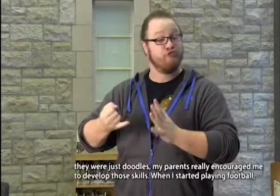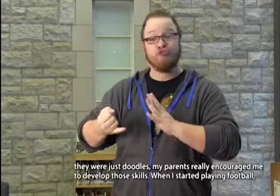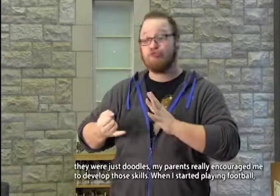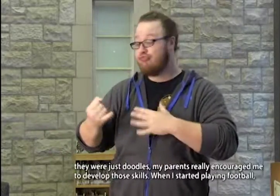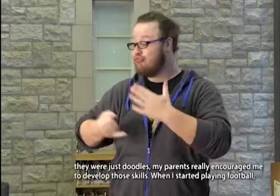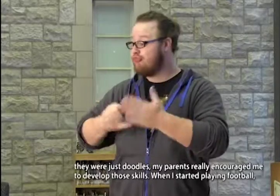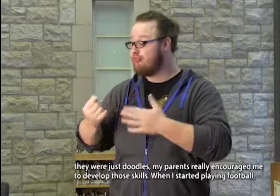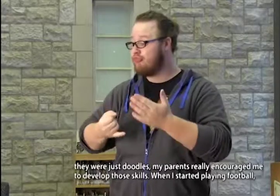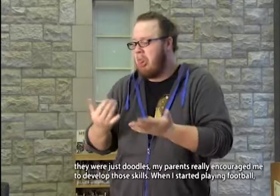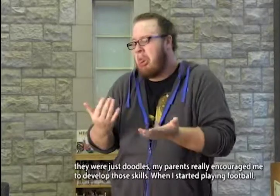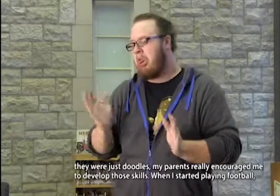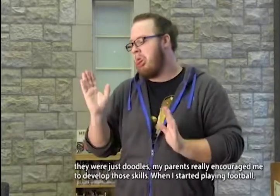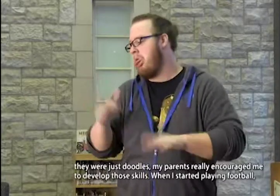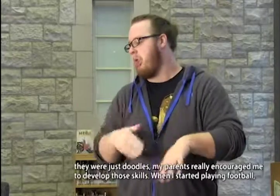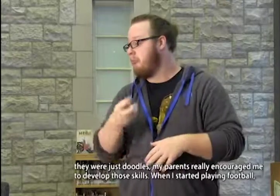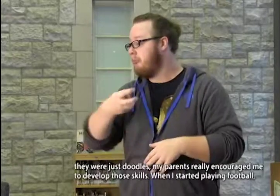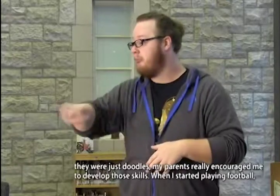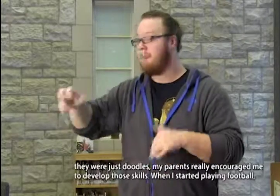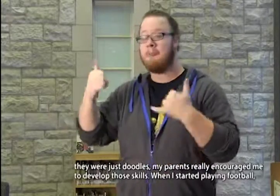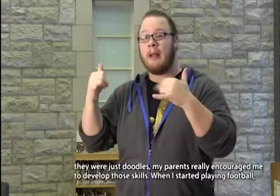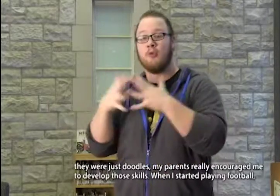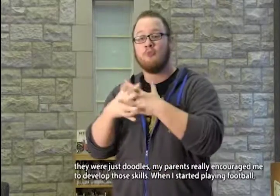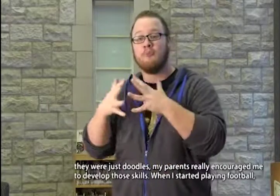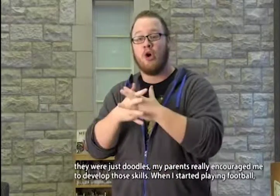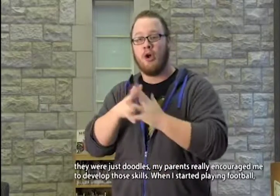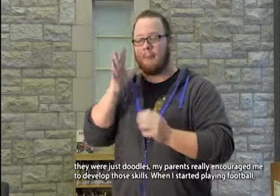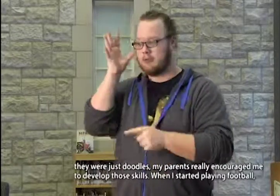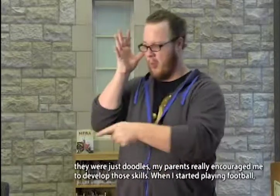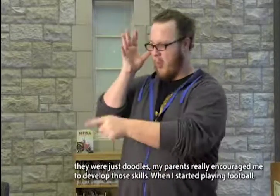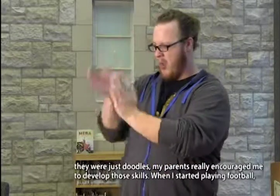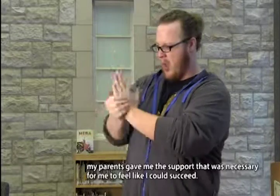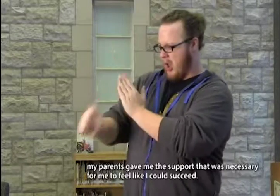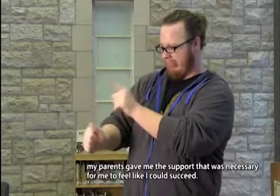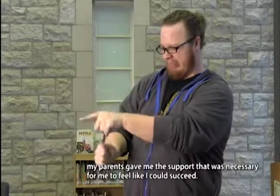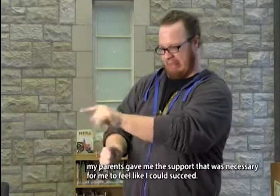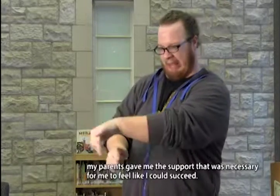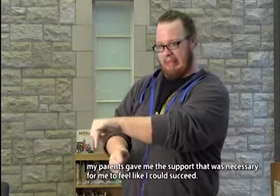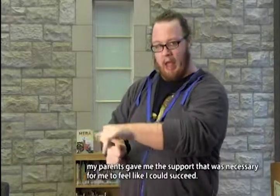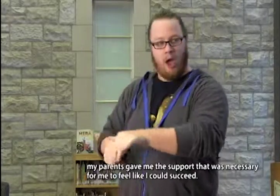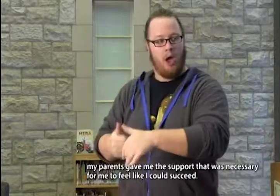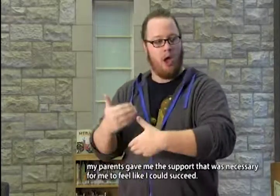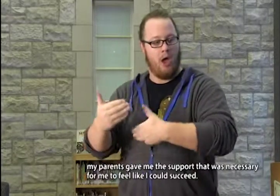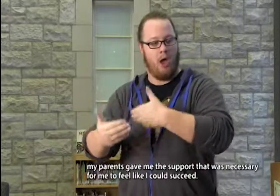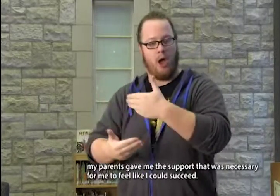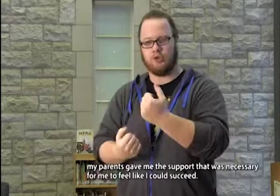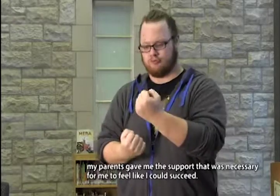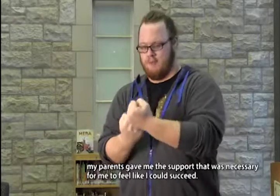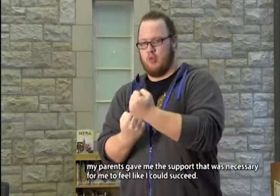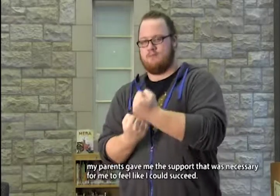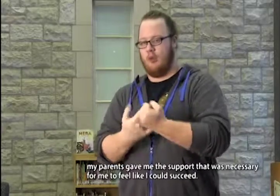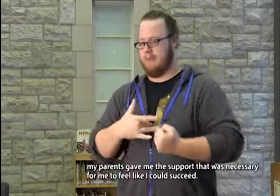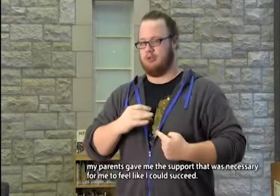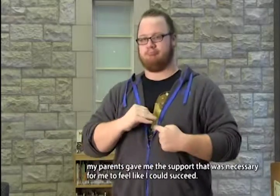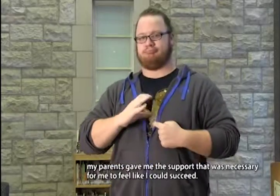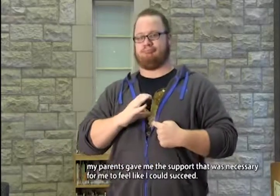just doodles, my parents really encouraged me to develop those skills. When I started playing football, my parents gave me the support that was necessary for me to feel like I could